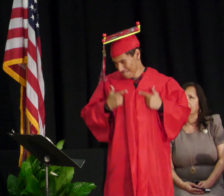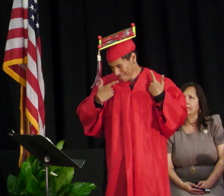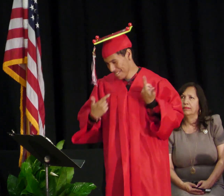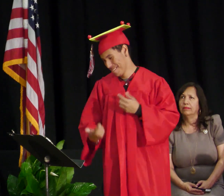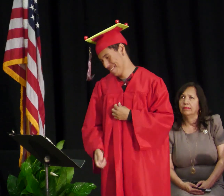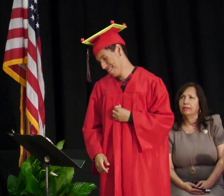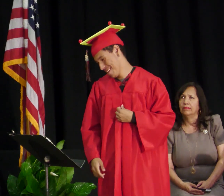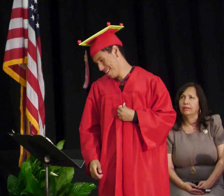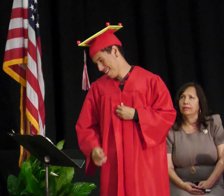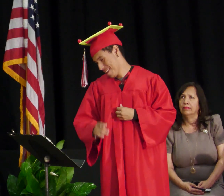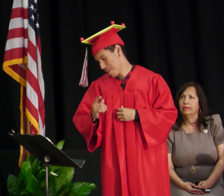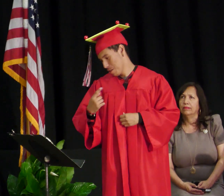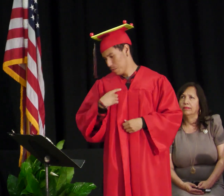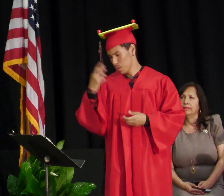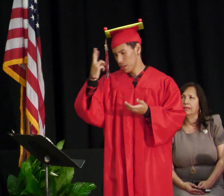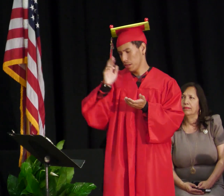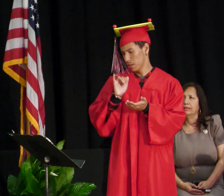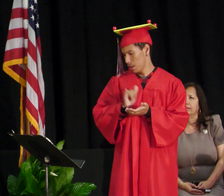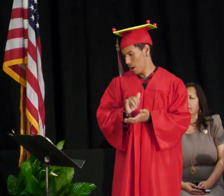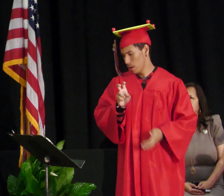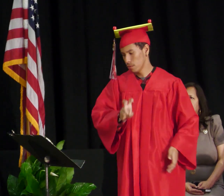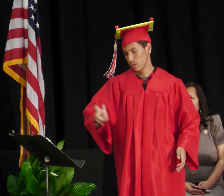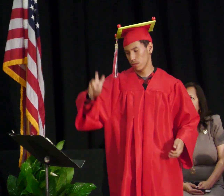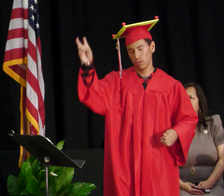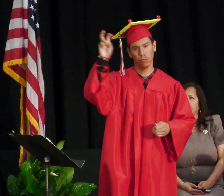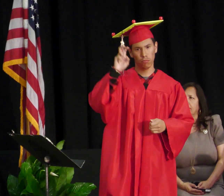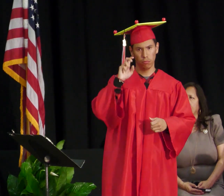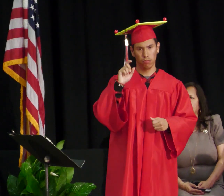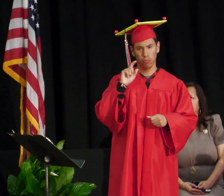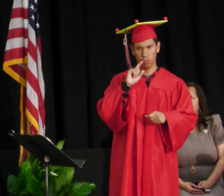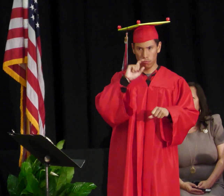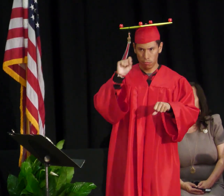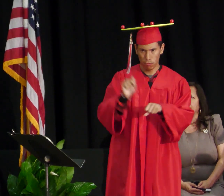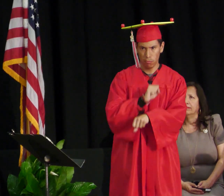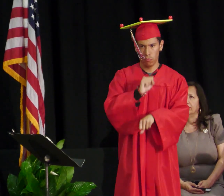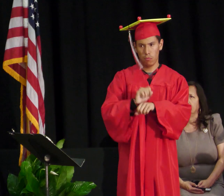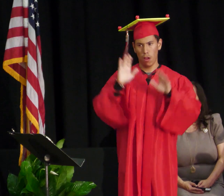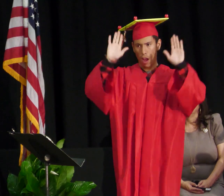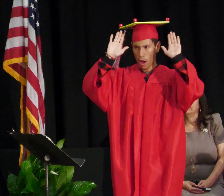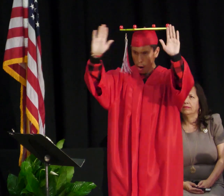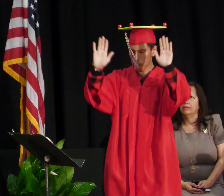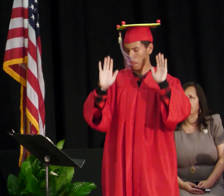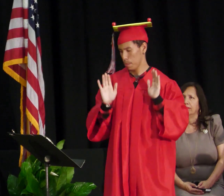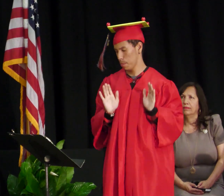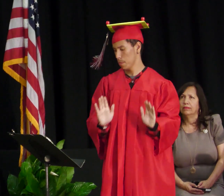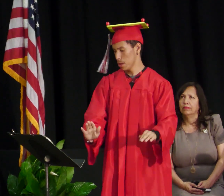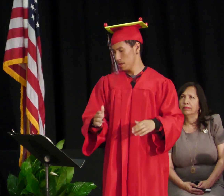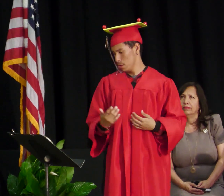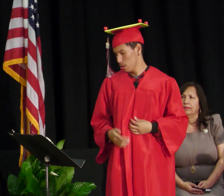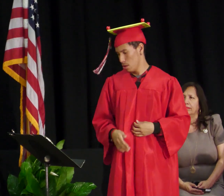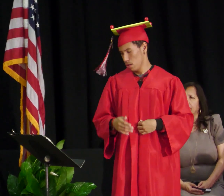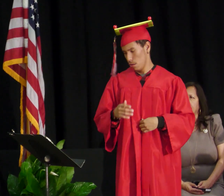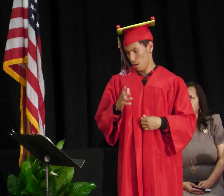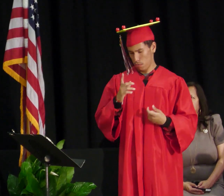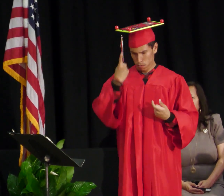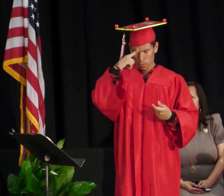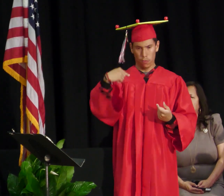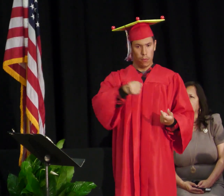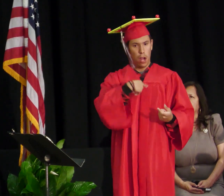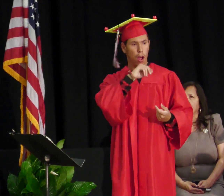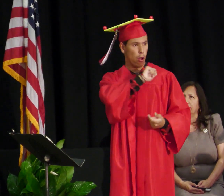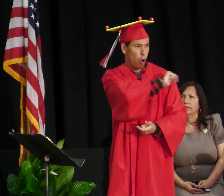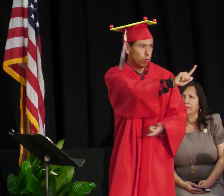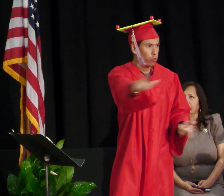And experiences for the rest of our lives. And realize that this journey here at CSDB has been incredibly